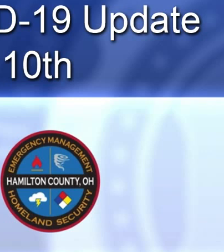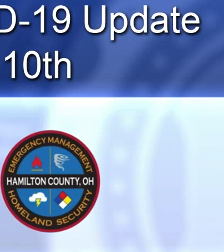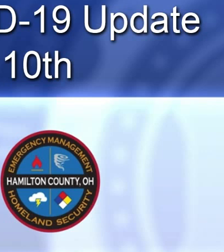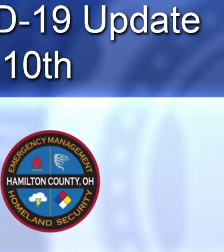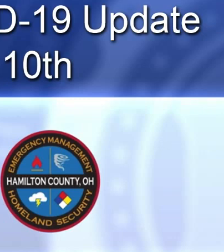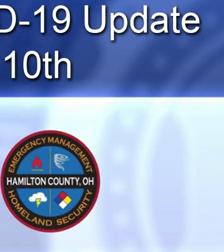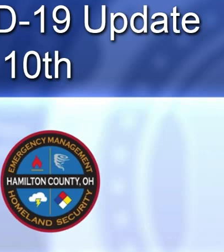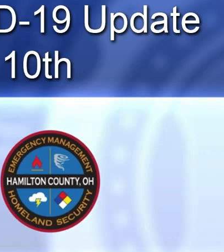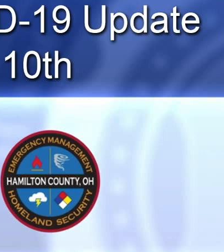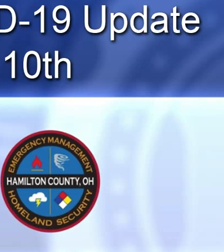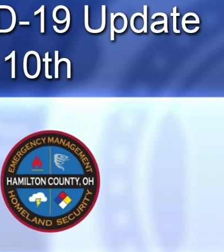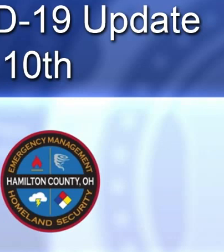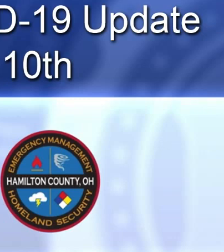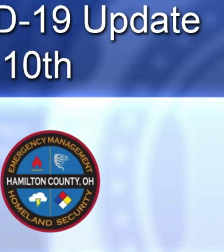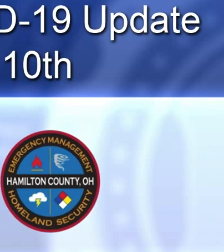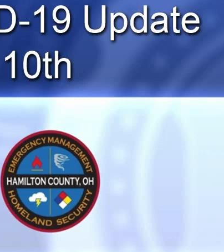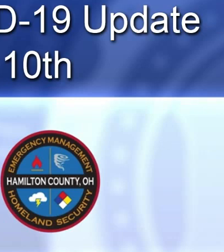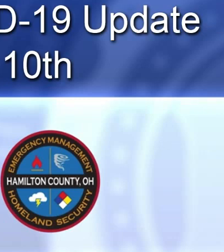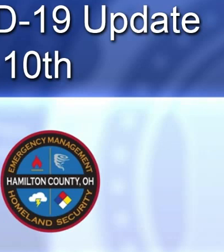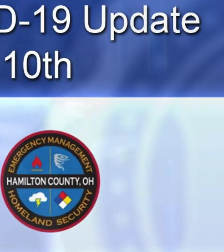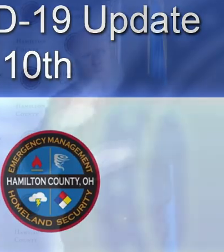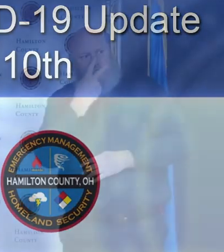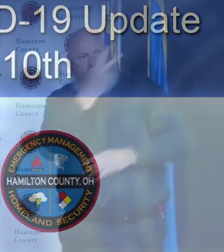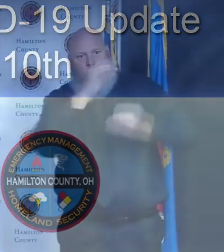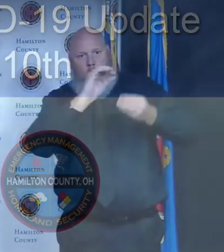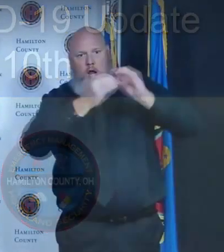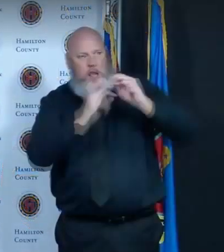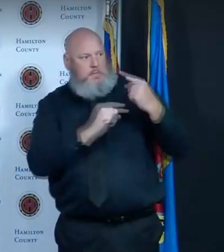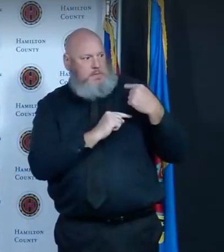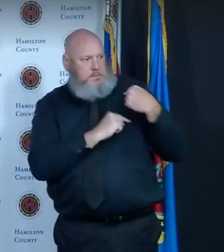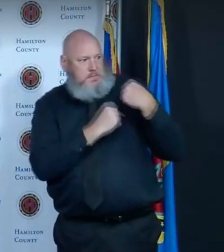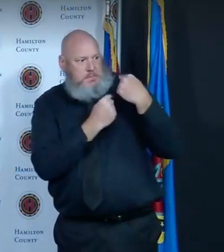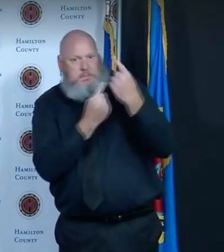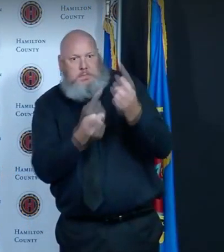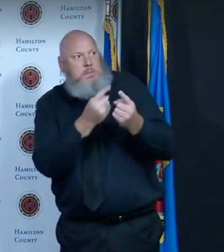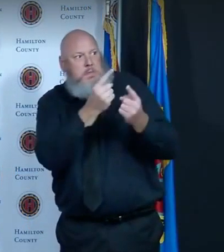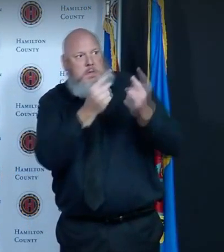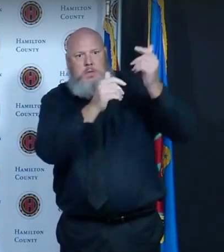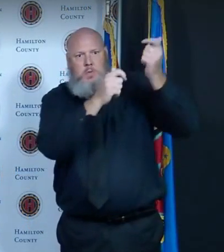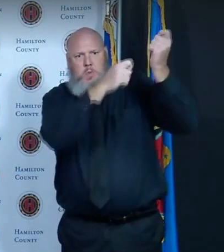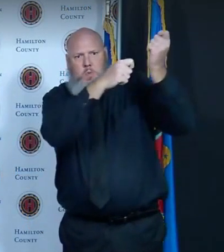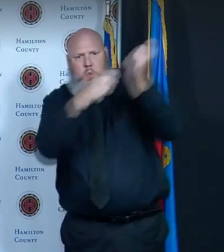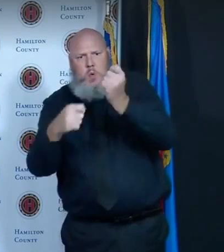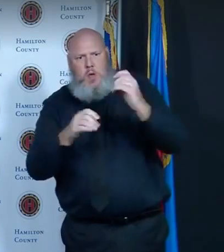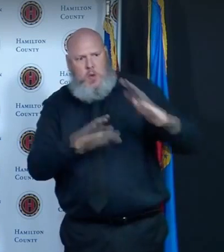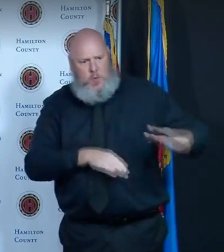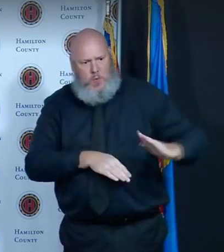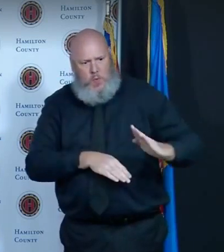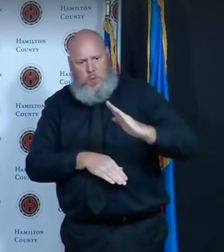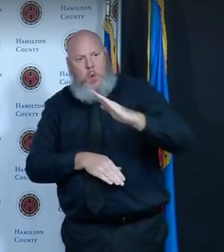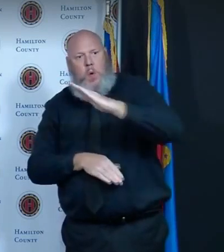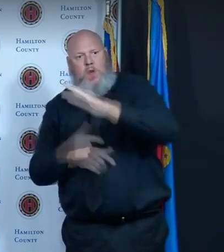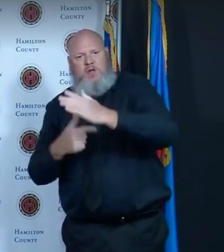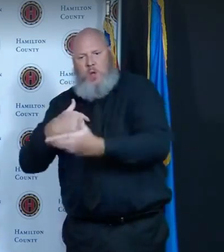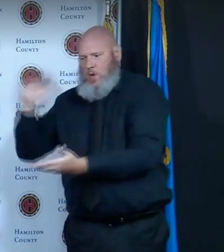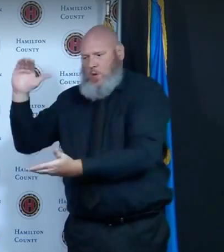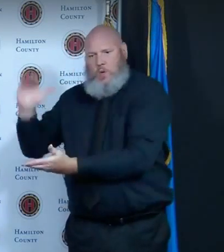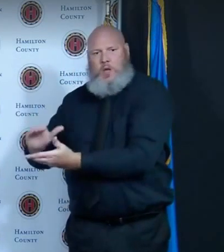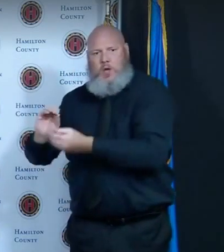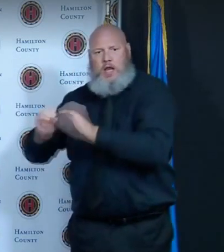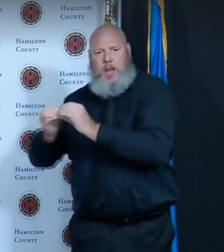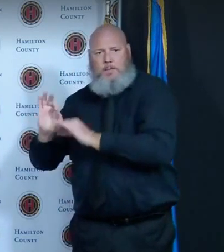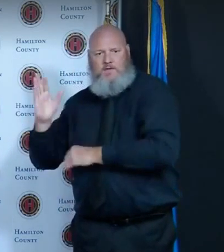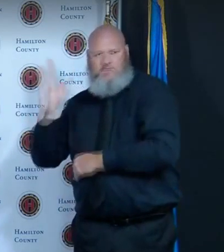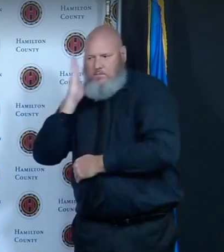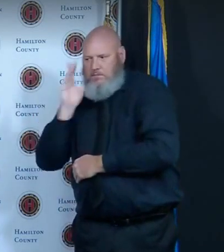at Duke Energy Center. So that's really good news. And so we are responding to that and trying to figure